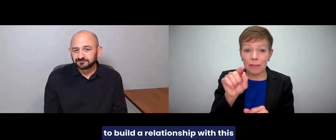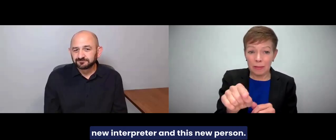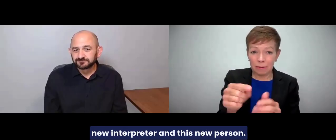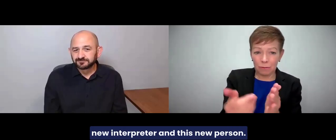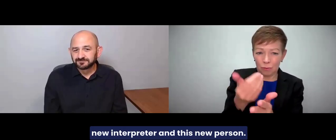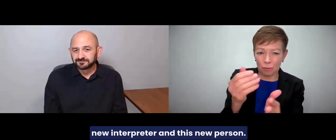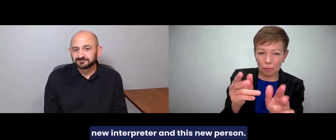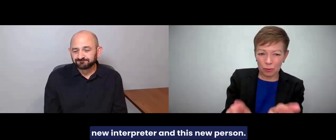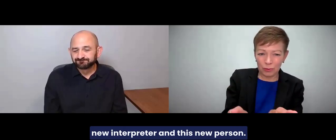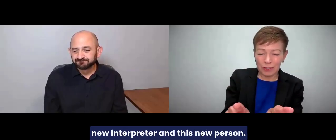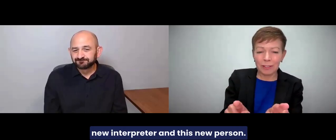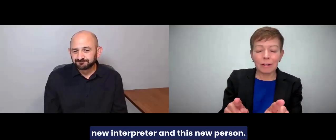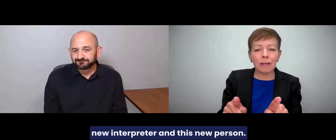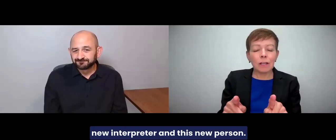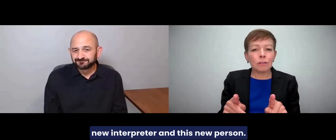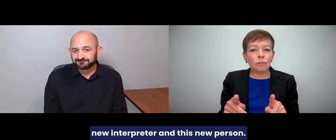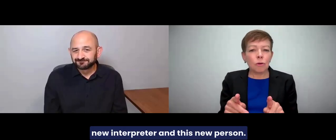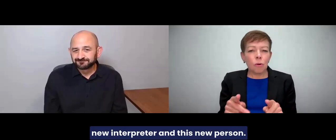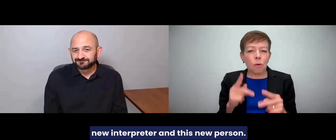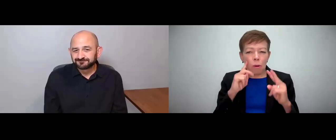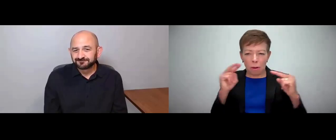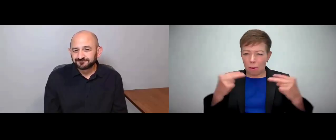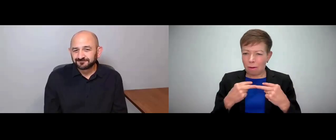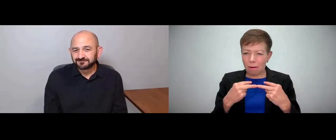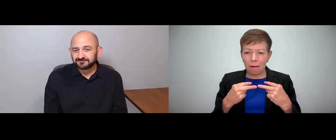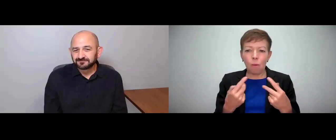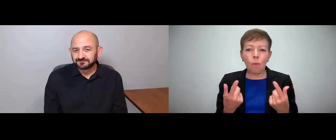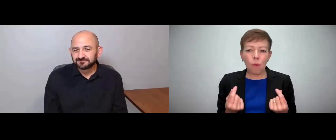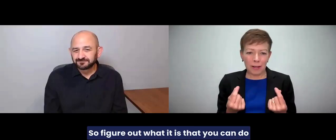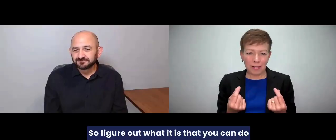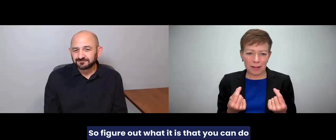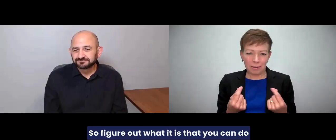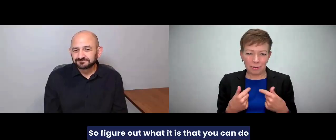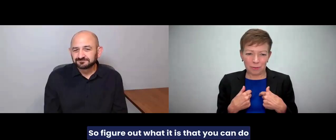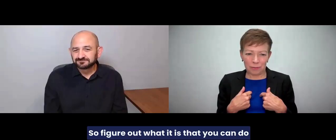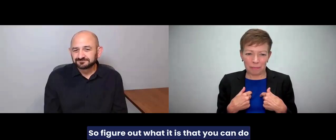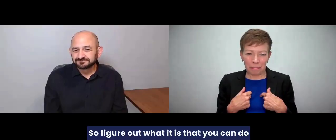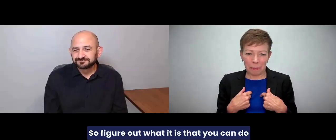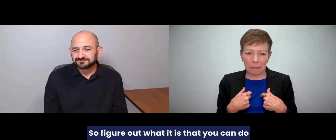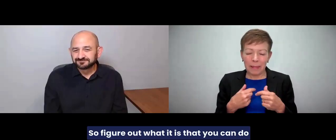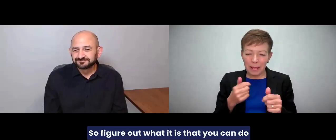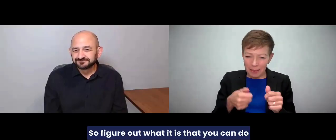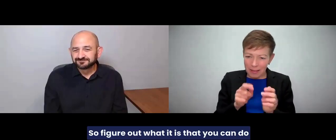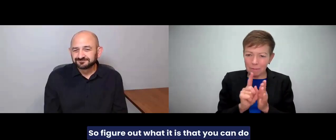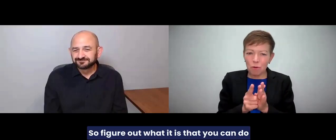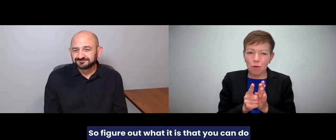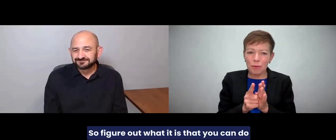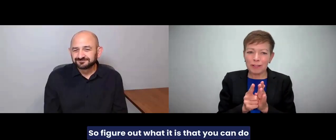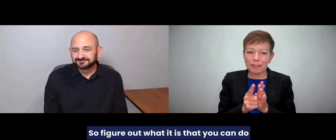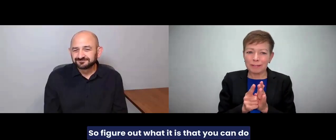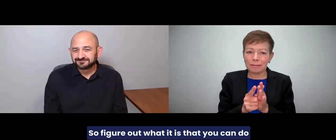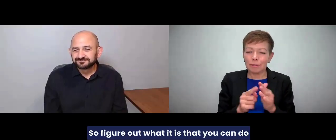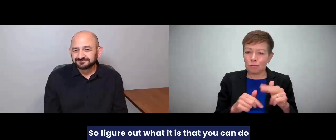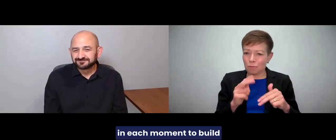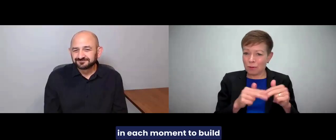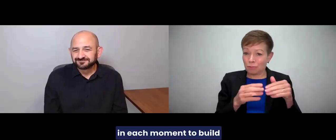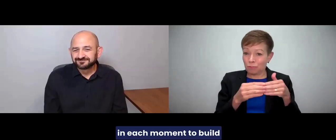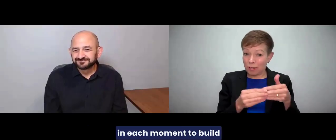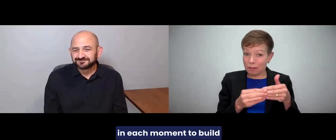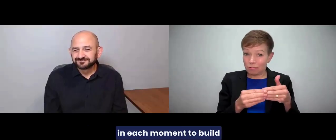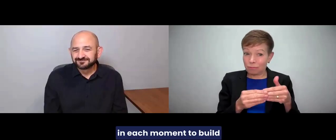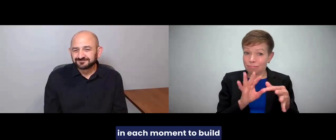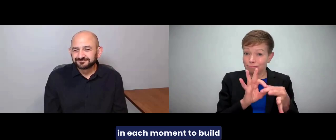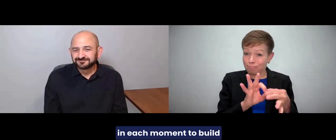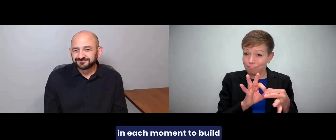with this new interpreter and this new person. So figure out what it is that you can do in